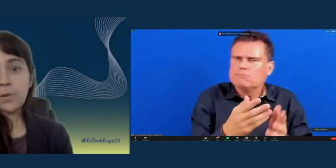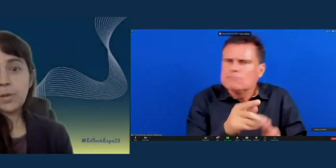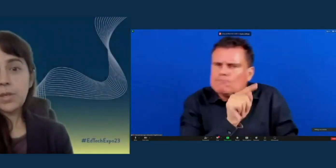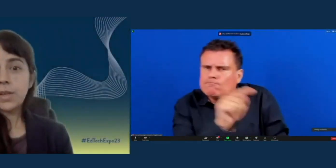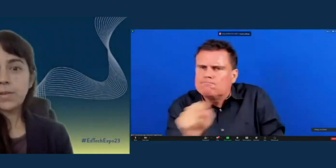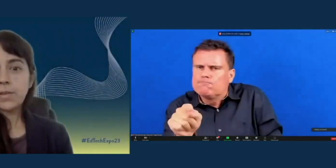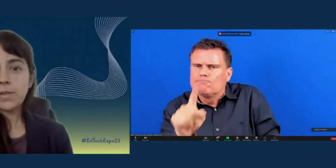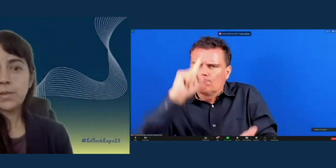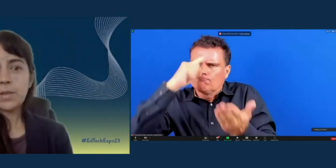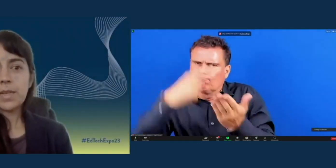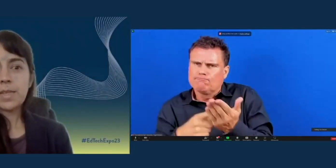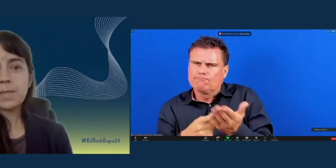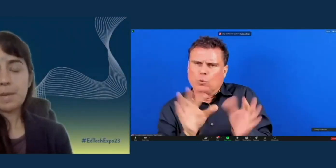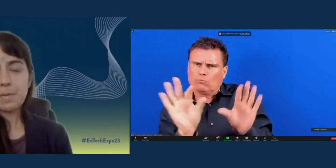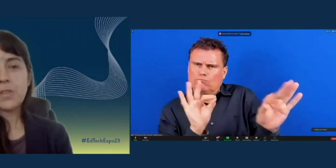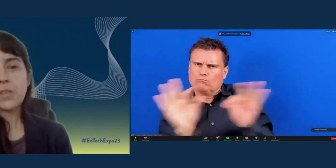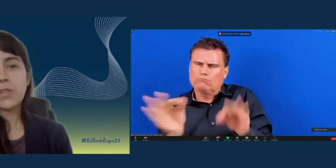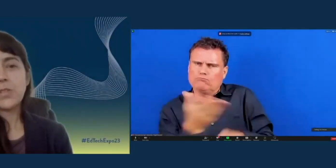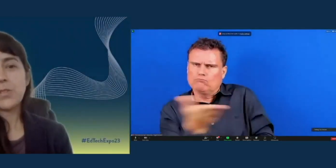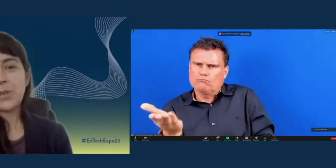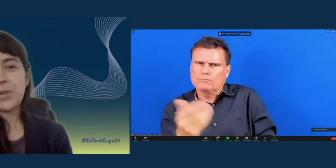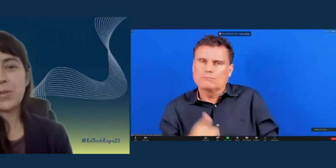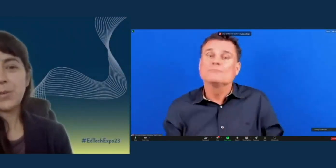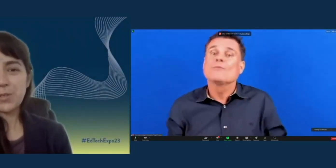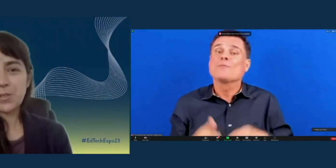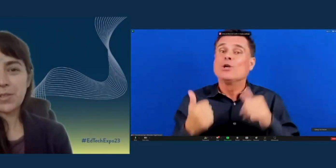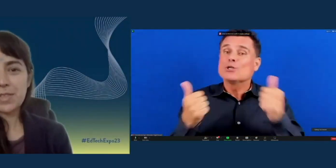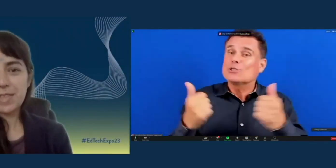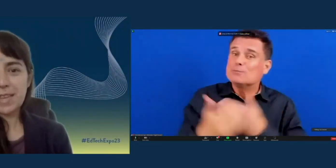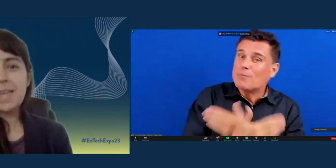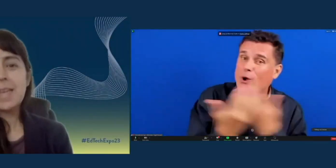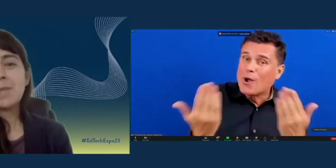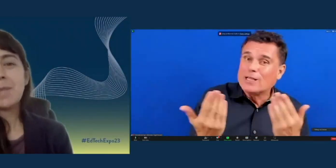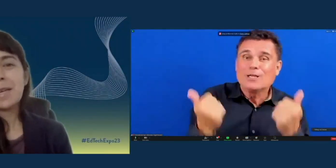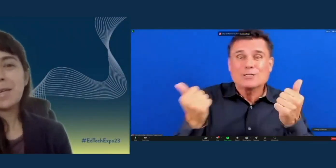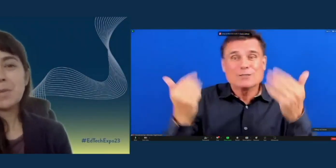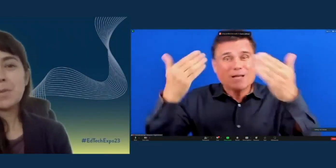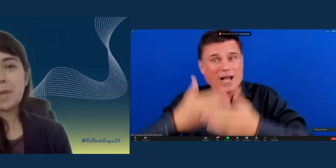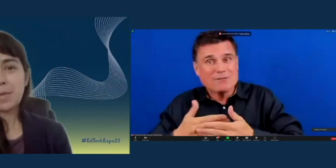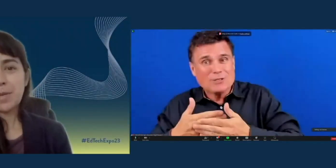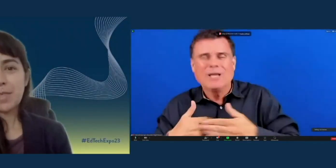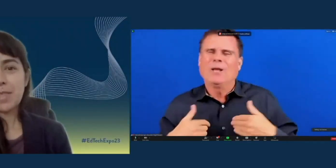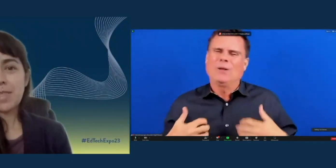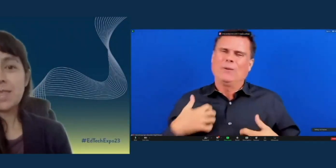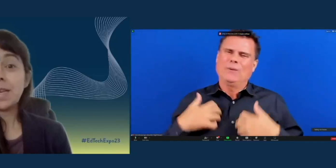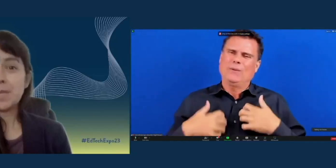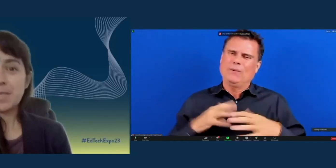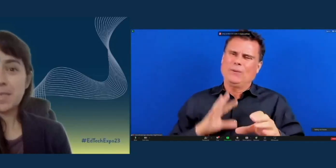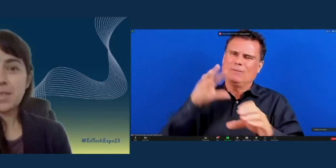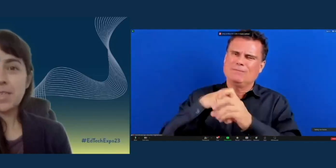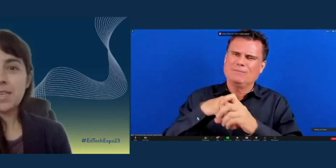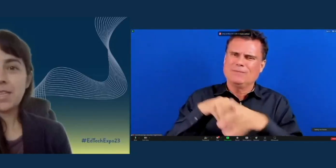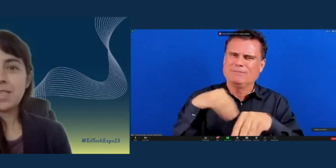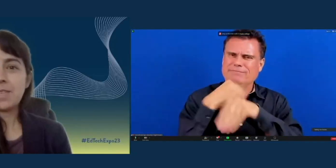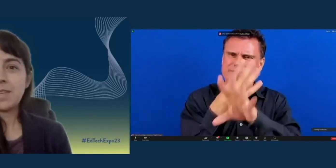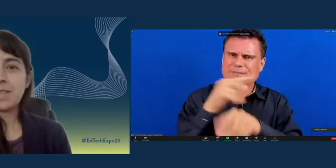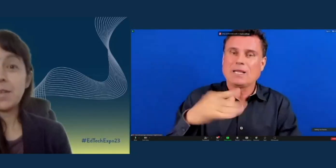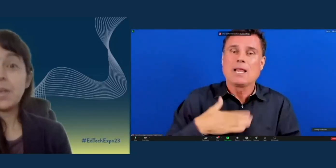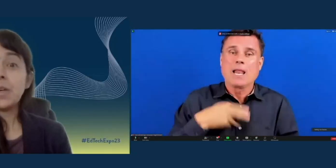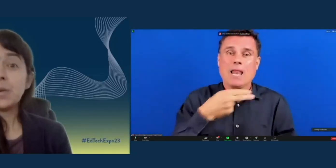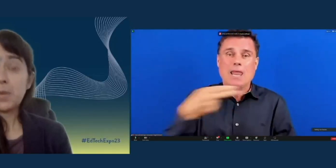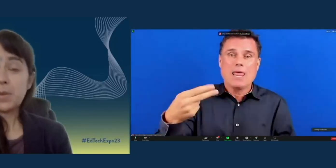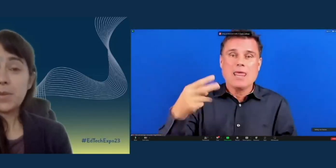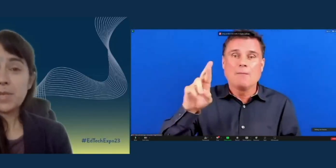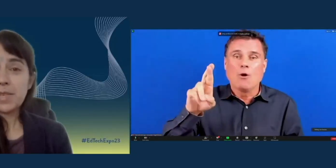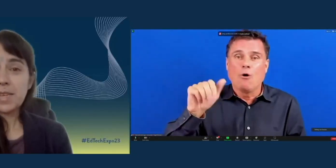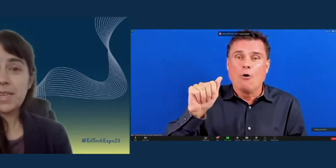Good morning, good afternoon. It's my pleasure to join you virtually today. My name is Rebecca Martinez, and I'm a Senior Education Advisor